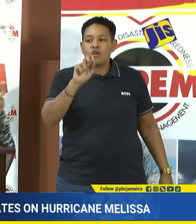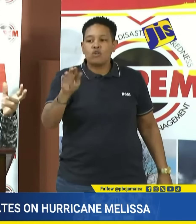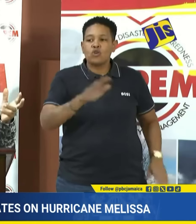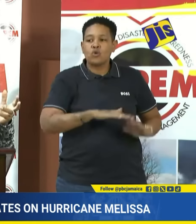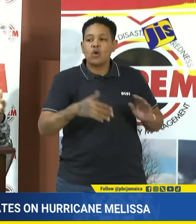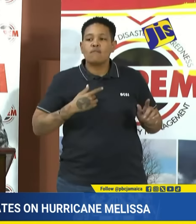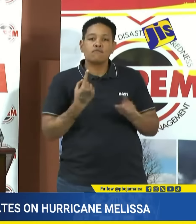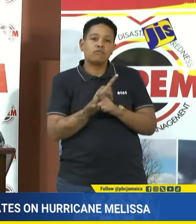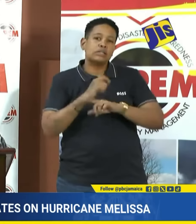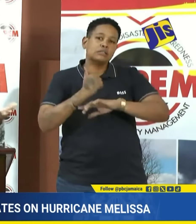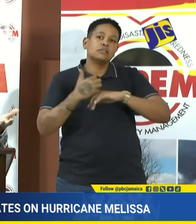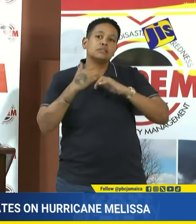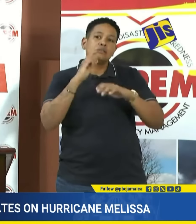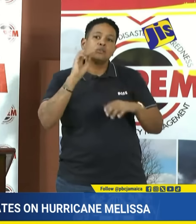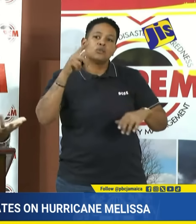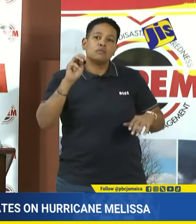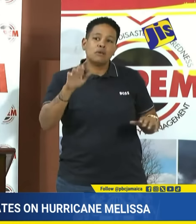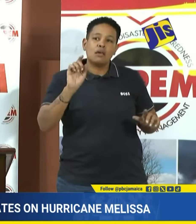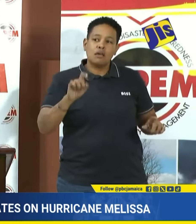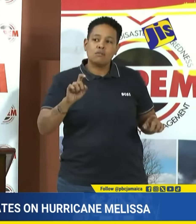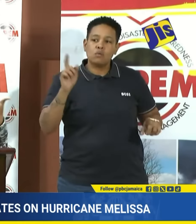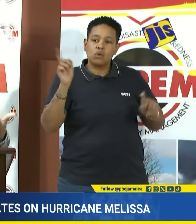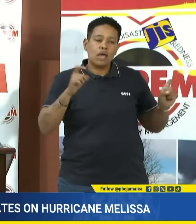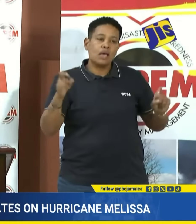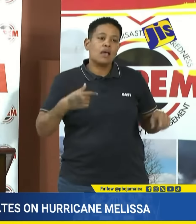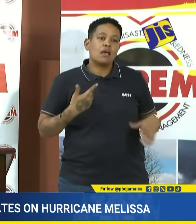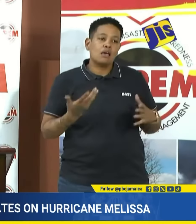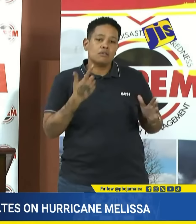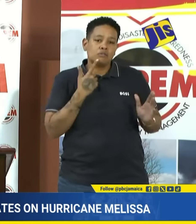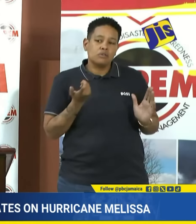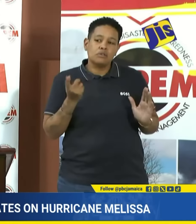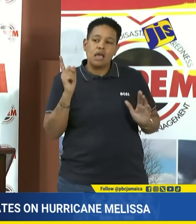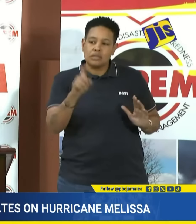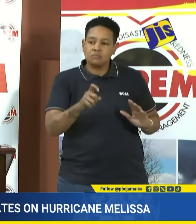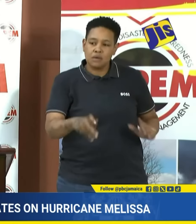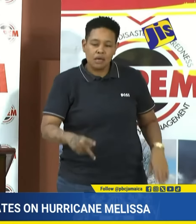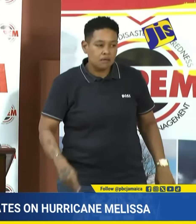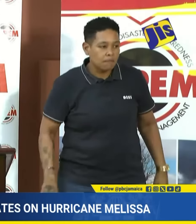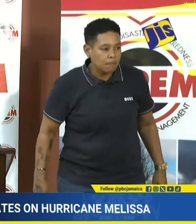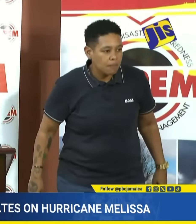have the regular setup as in OPM, so you'll have to just ask a question. I may have to ask it back.